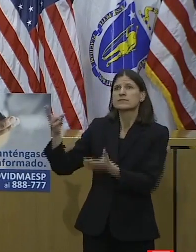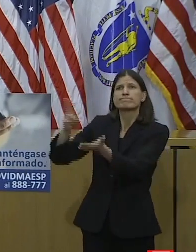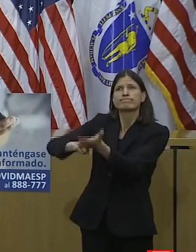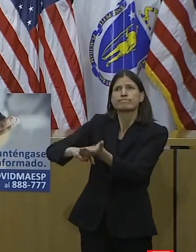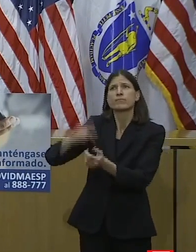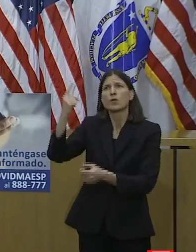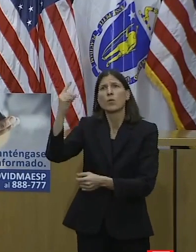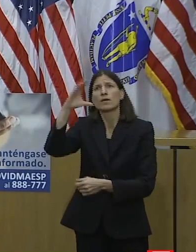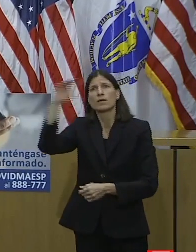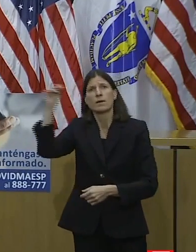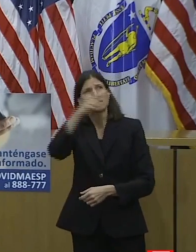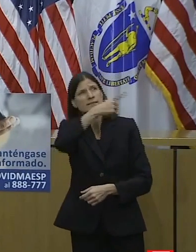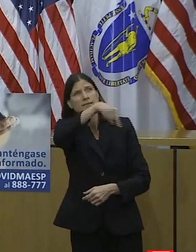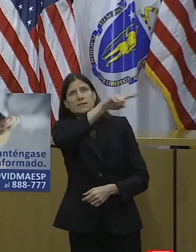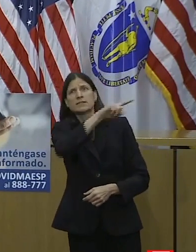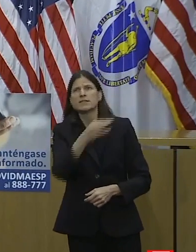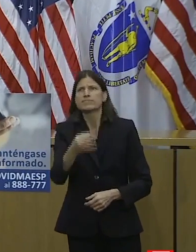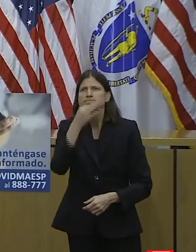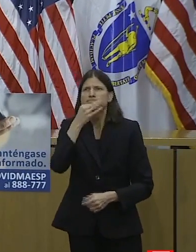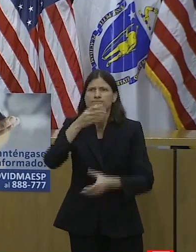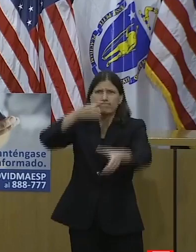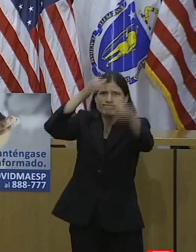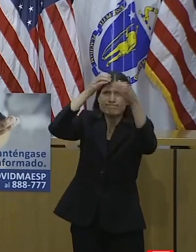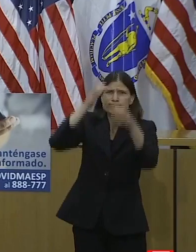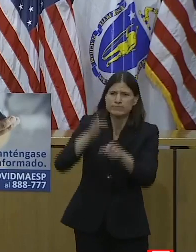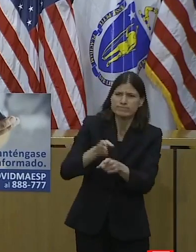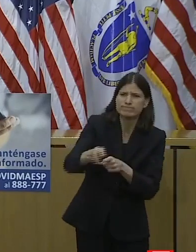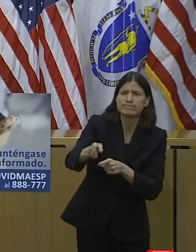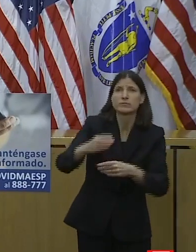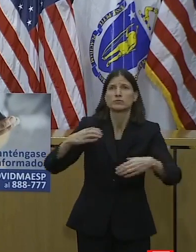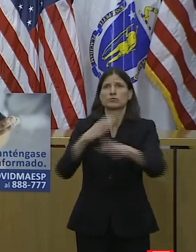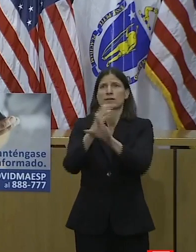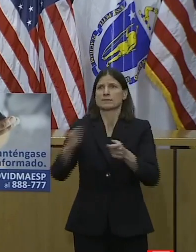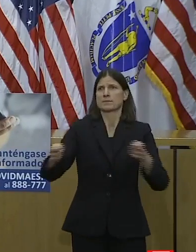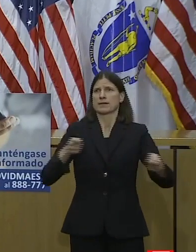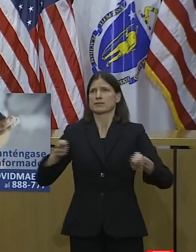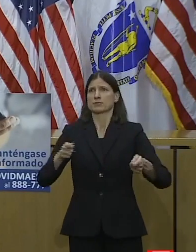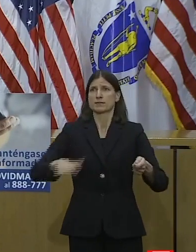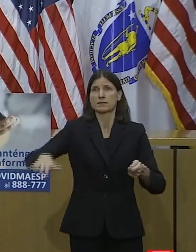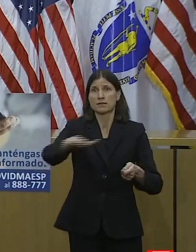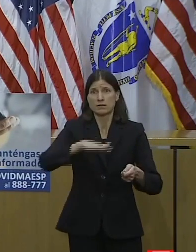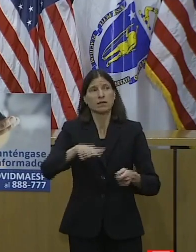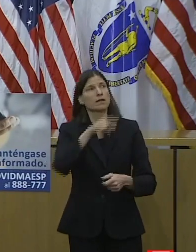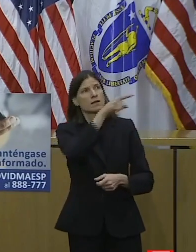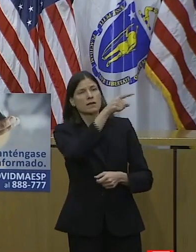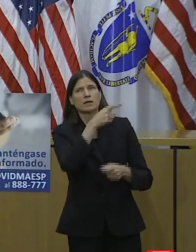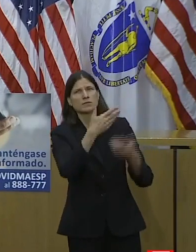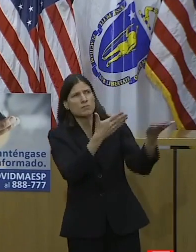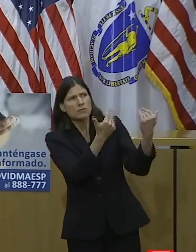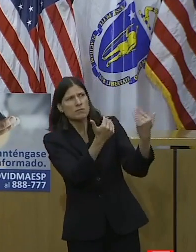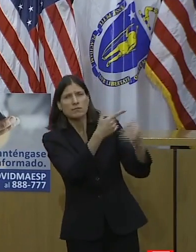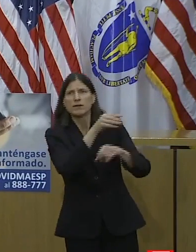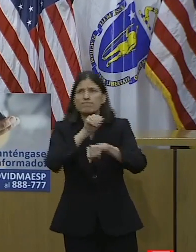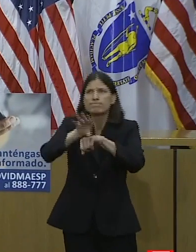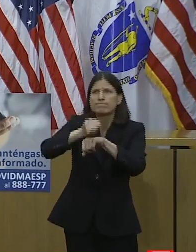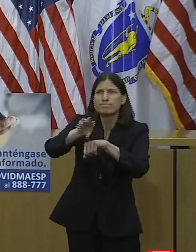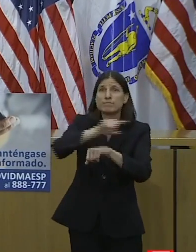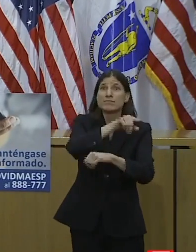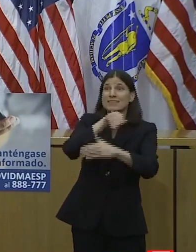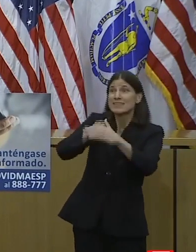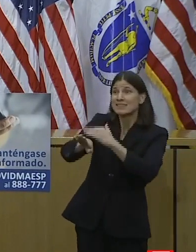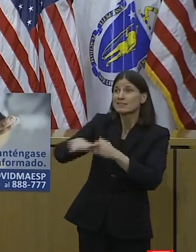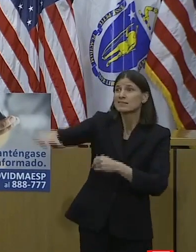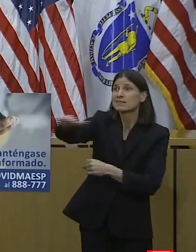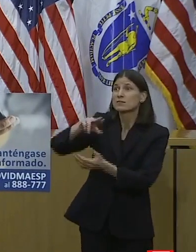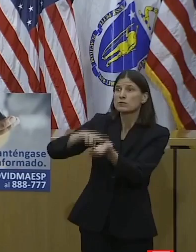with on-site operational support to assist with staffing, vendors, implementing infection control measures, and